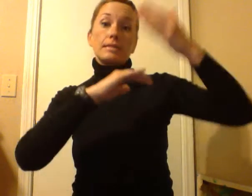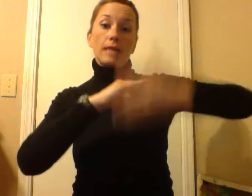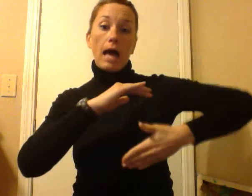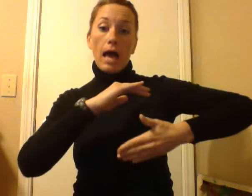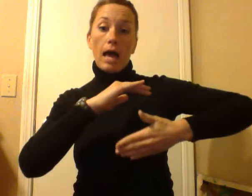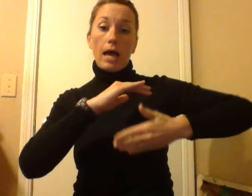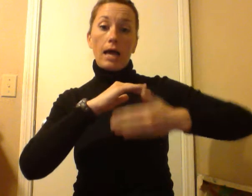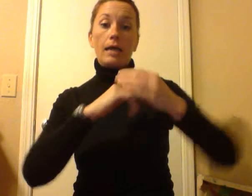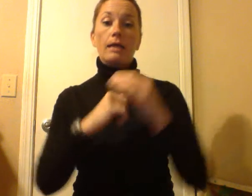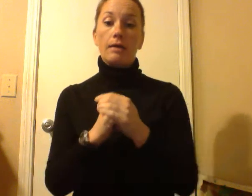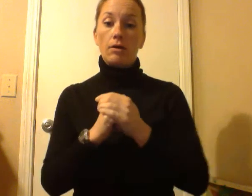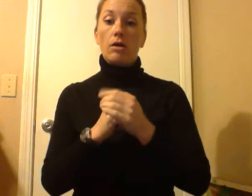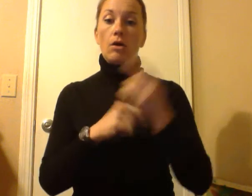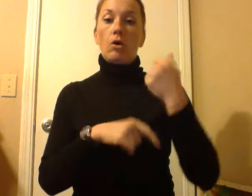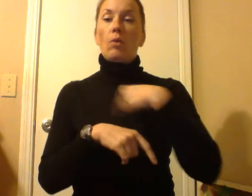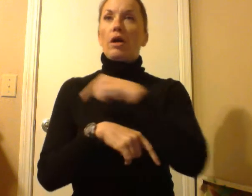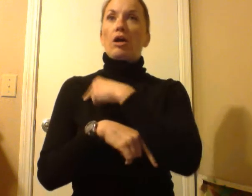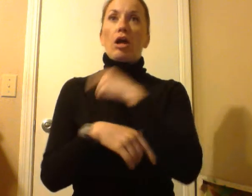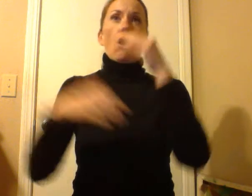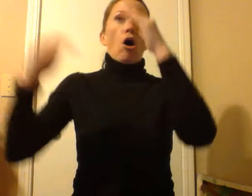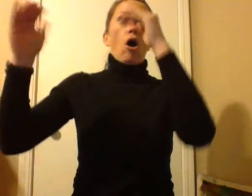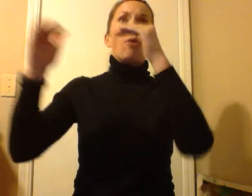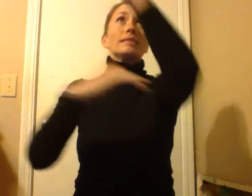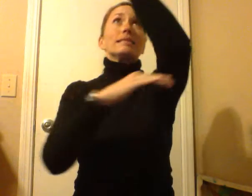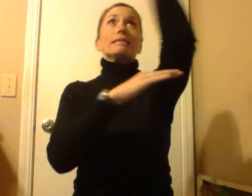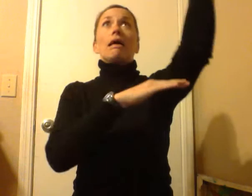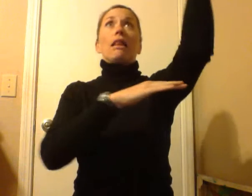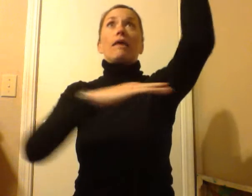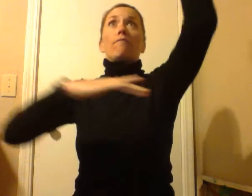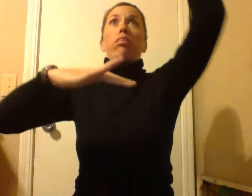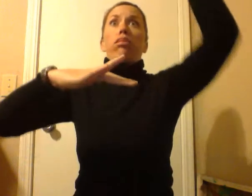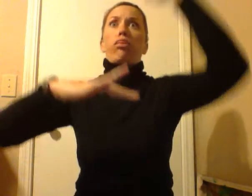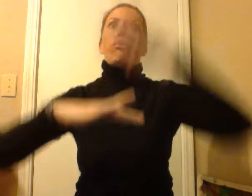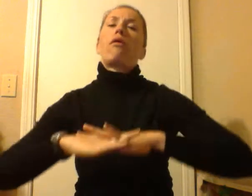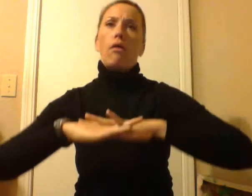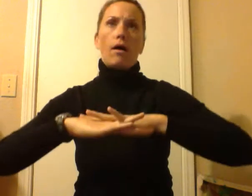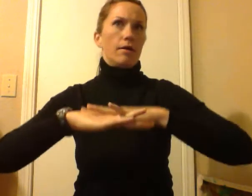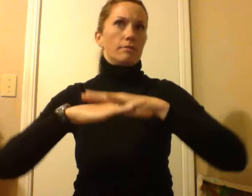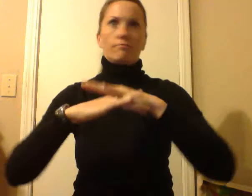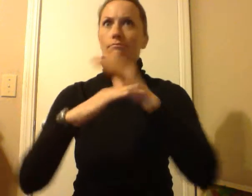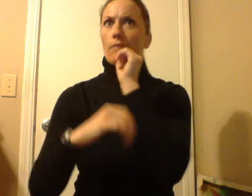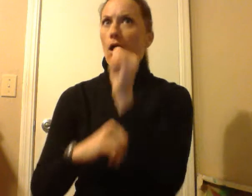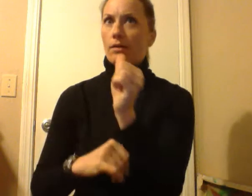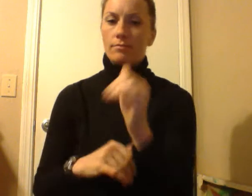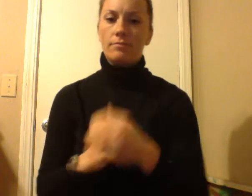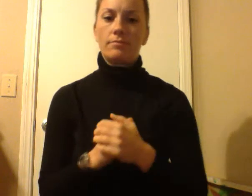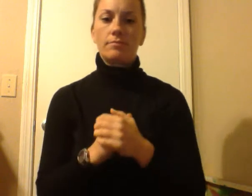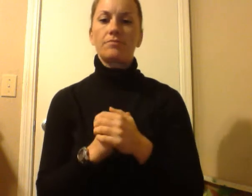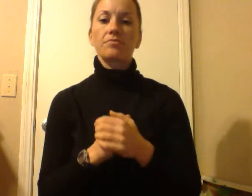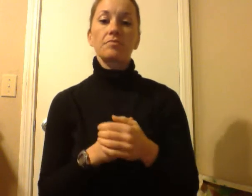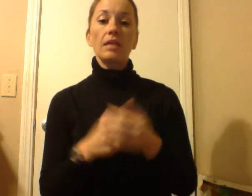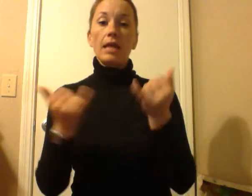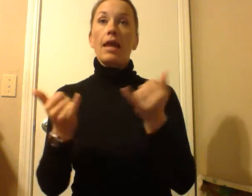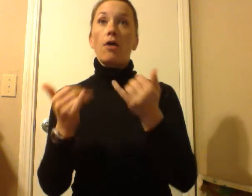hope it doesn't fall down. Okay, so this is called a parallelogram because we have this side and we have